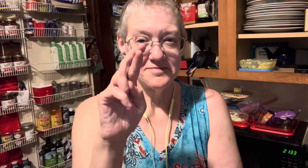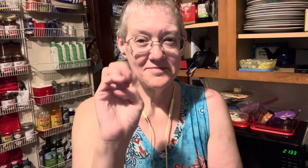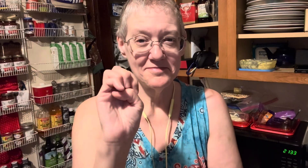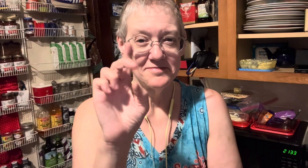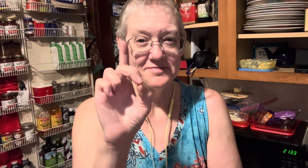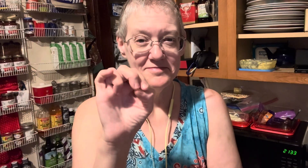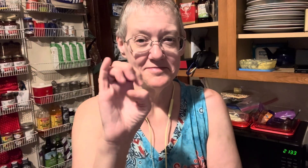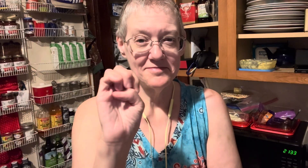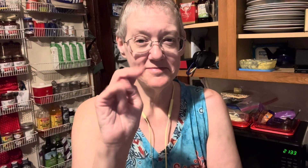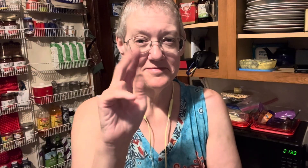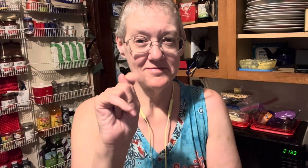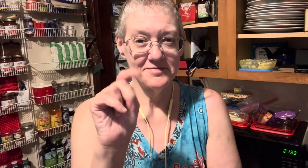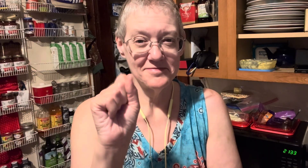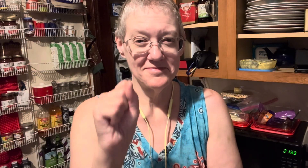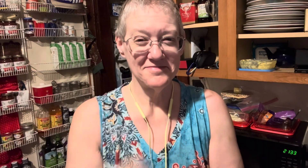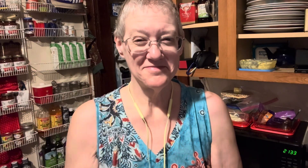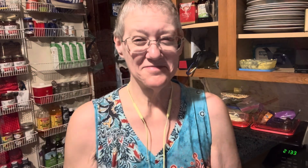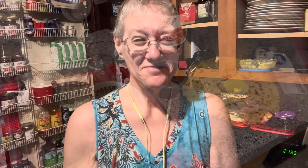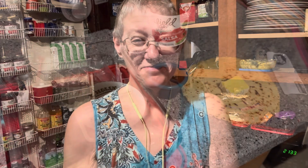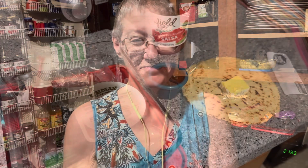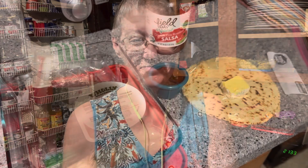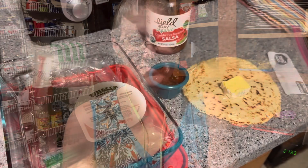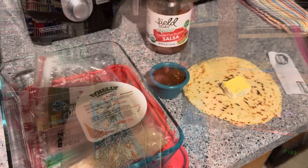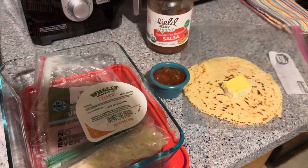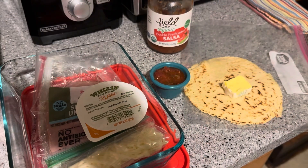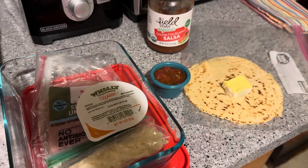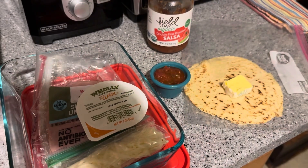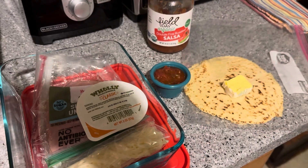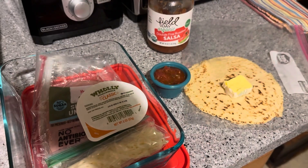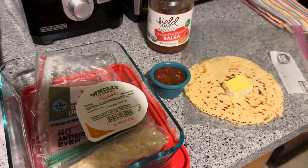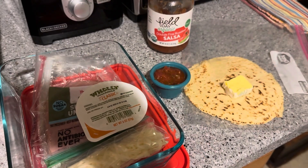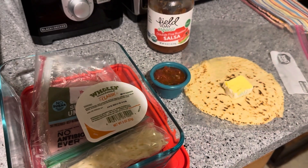I've already gathered the ingredients for those. Here they are.